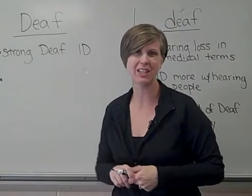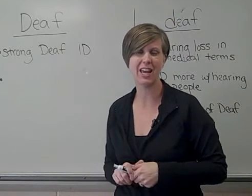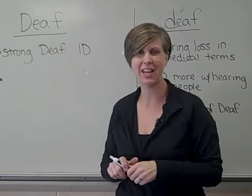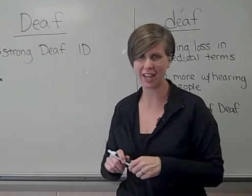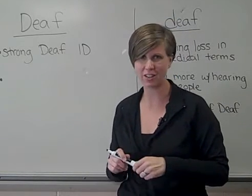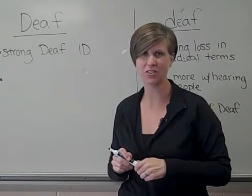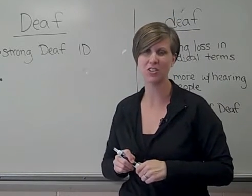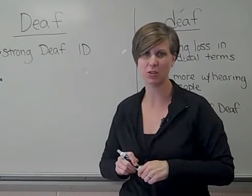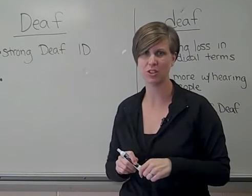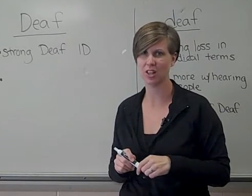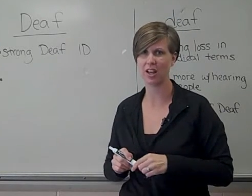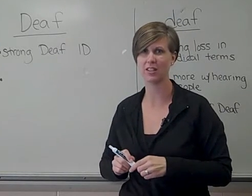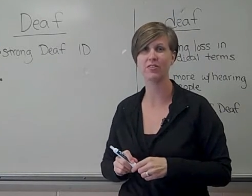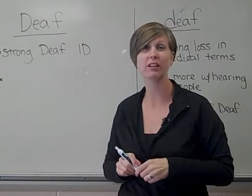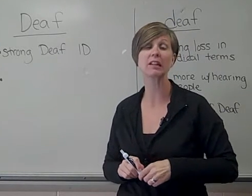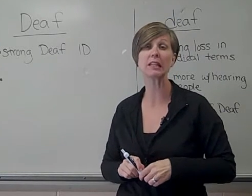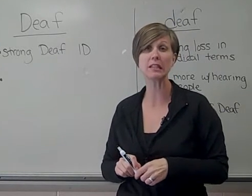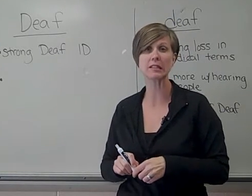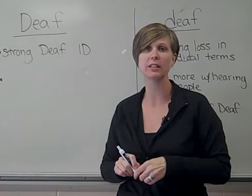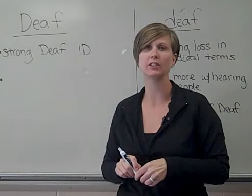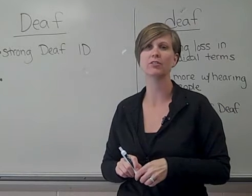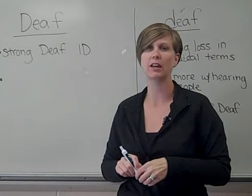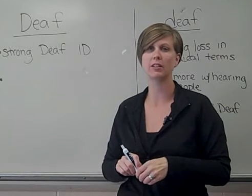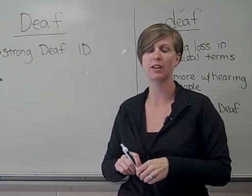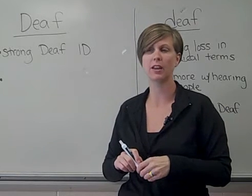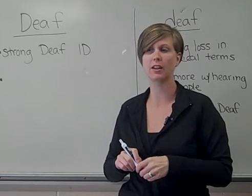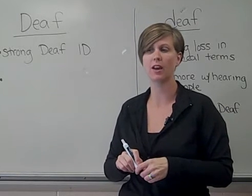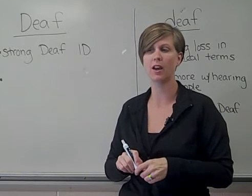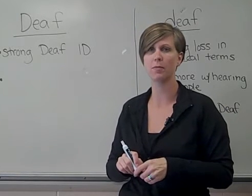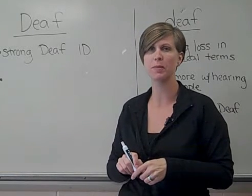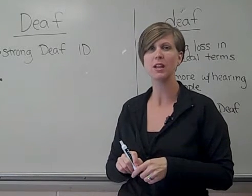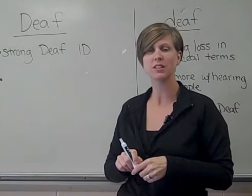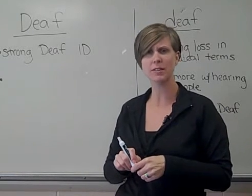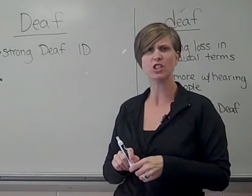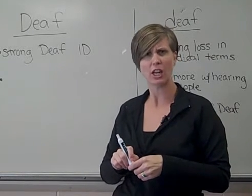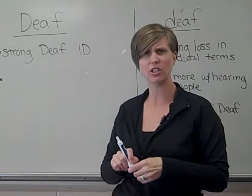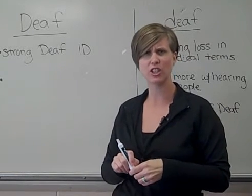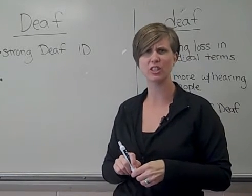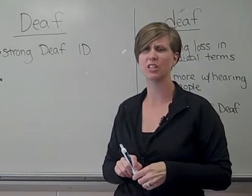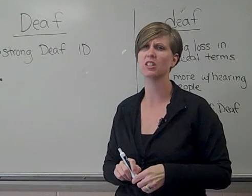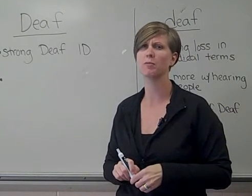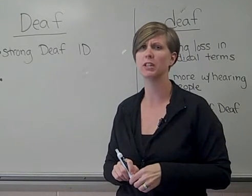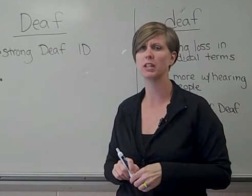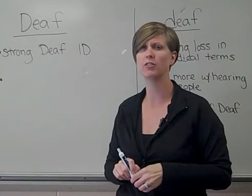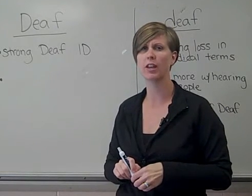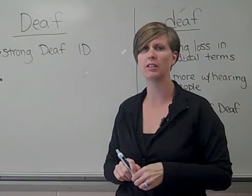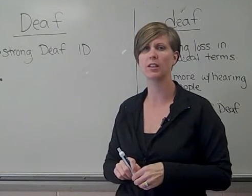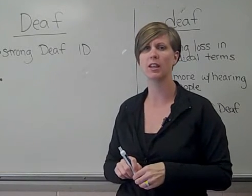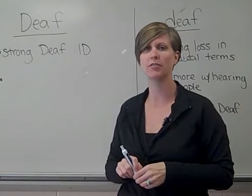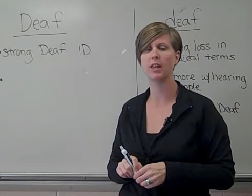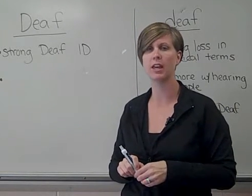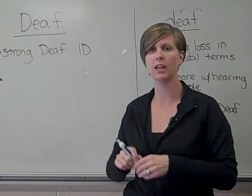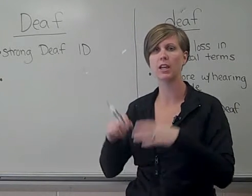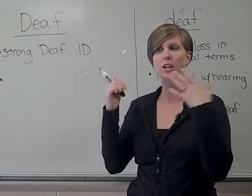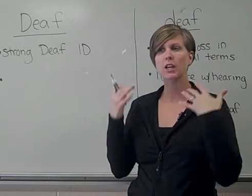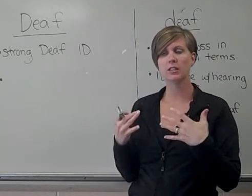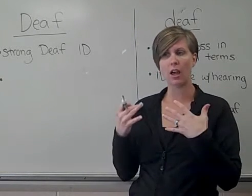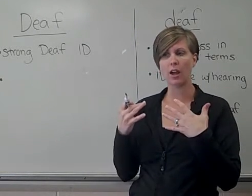and hang out and socialize very easily, rather than some of the challenges that someone can face if they